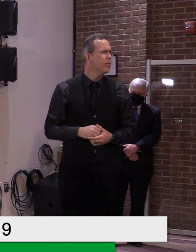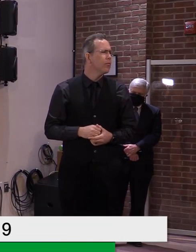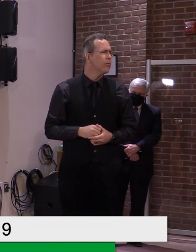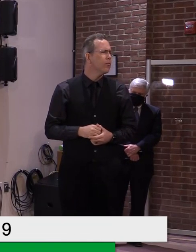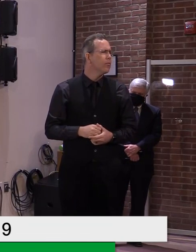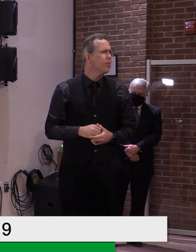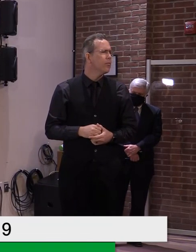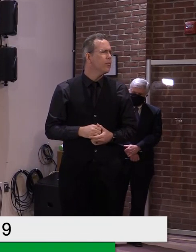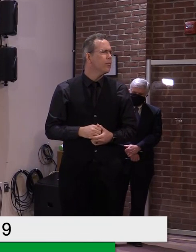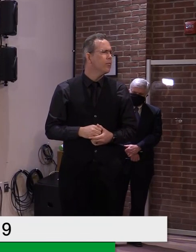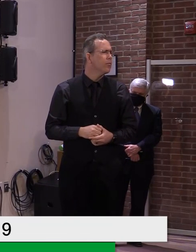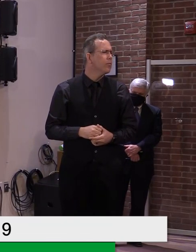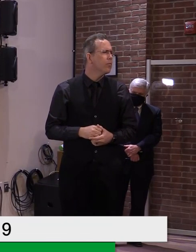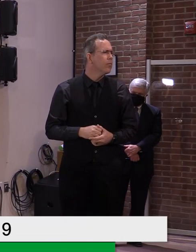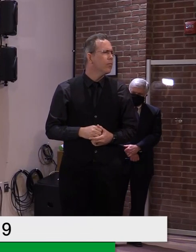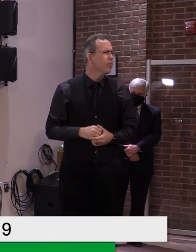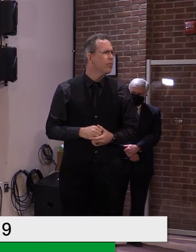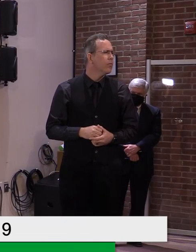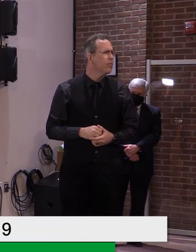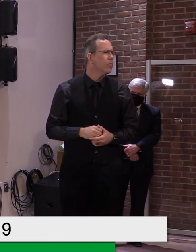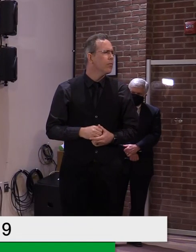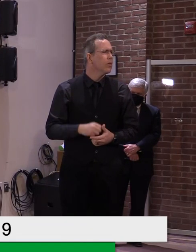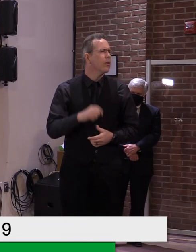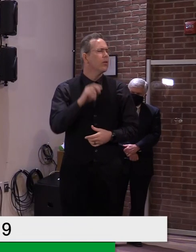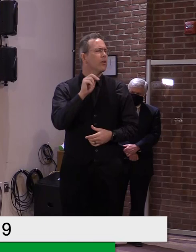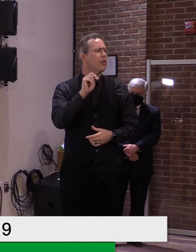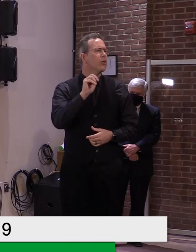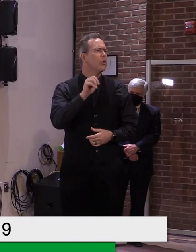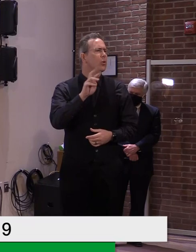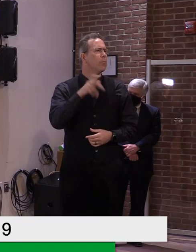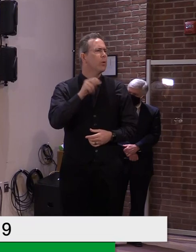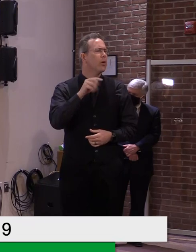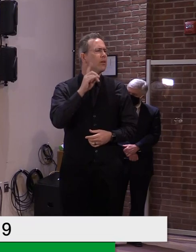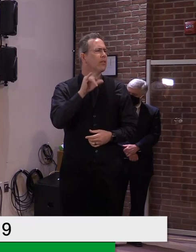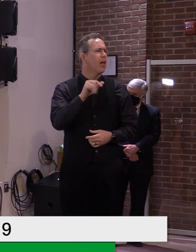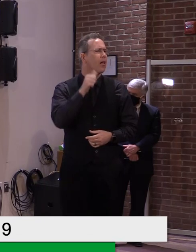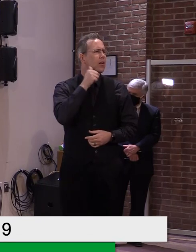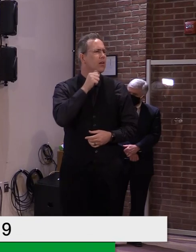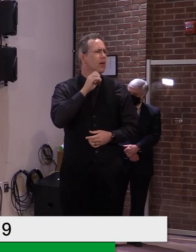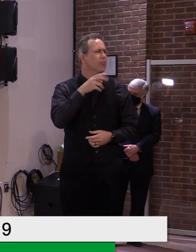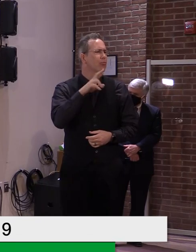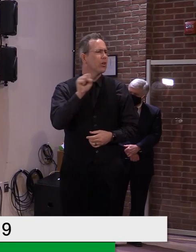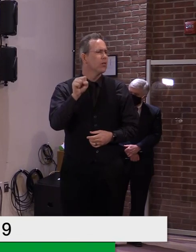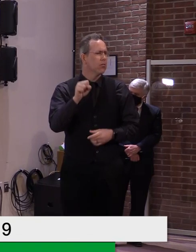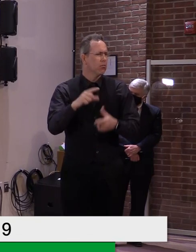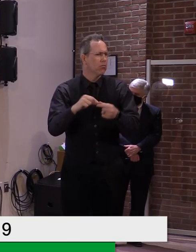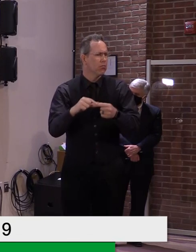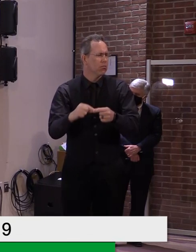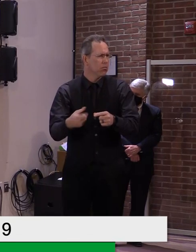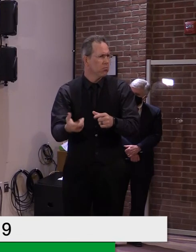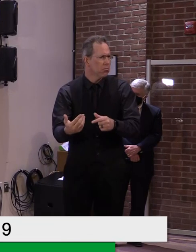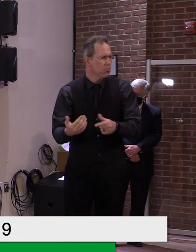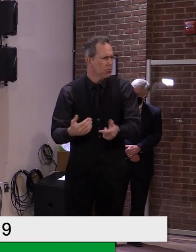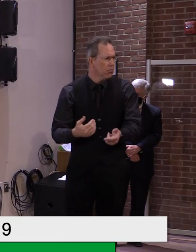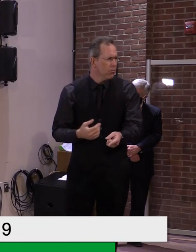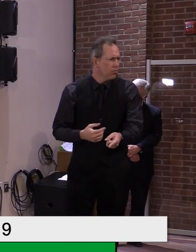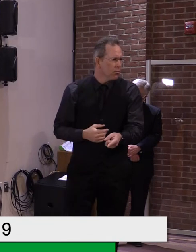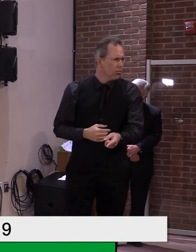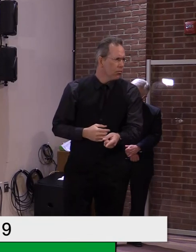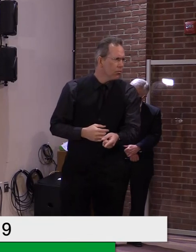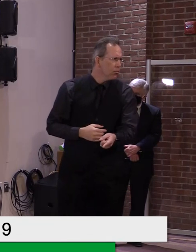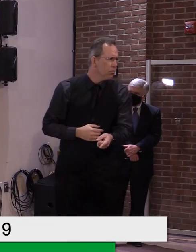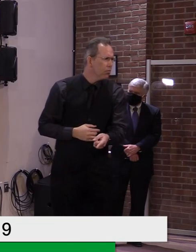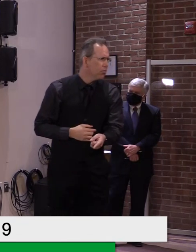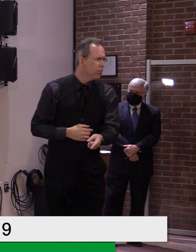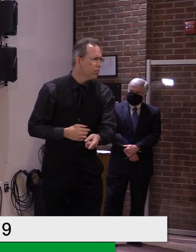So I actually wanted to ask, because we'd heard that Amtrak had held some trainings up this way, and I